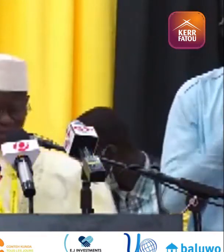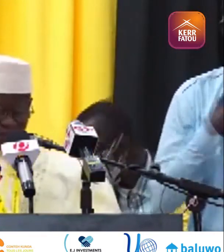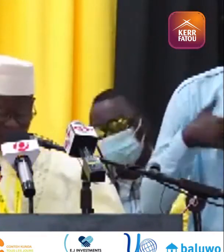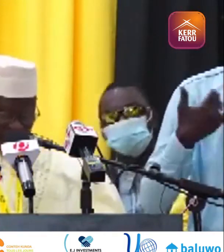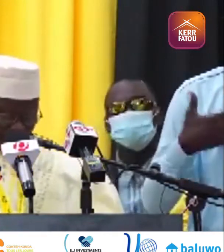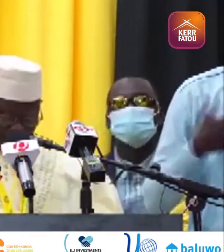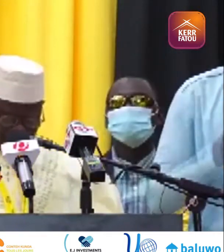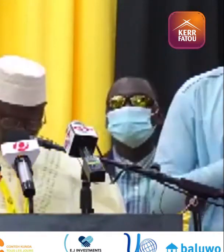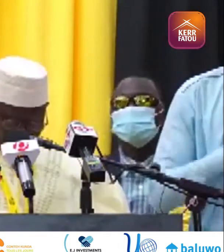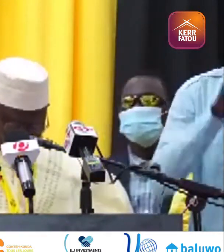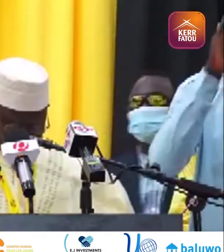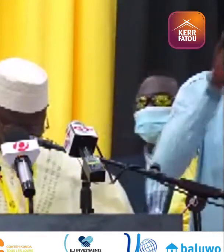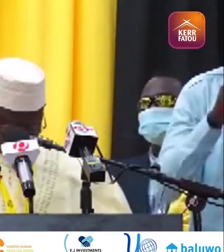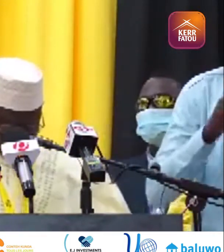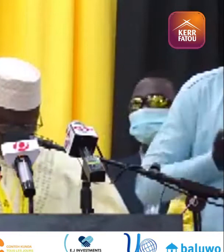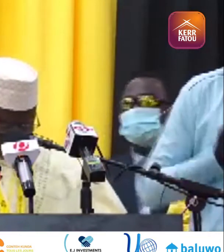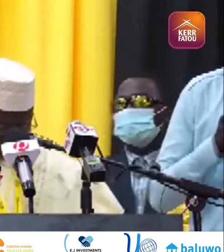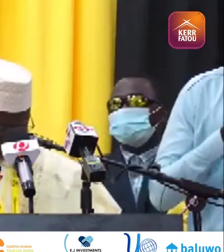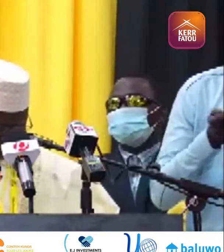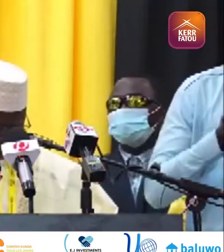Anyway, Madam Moderator,